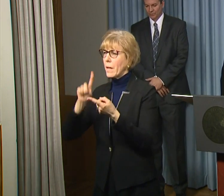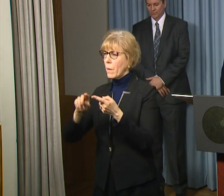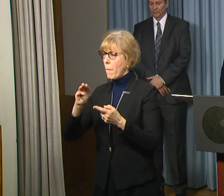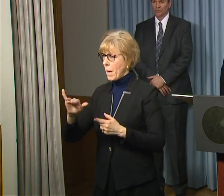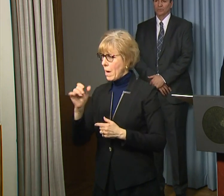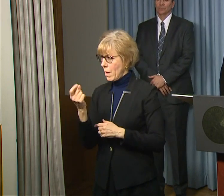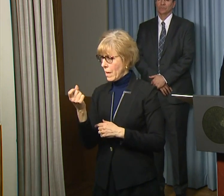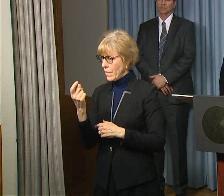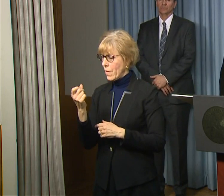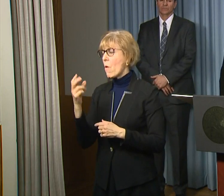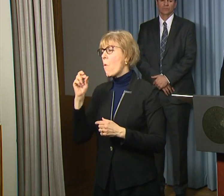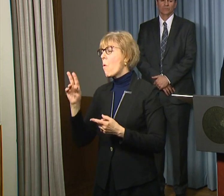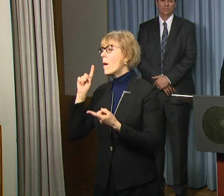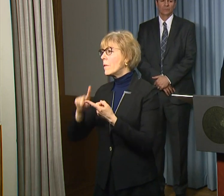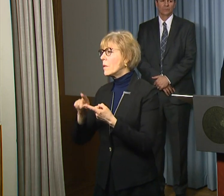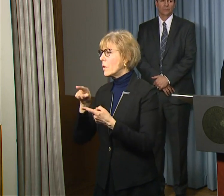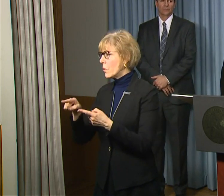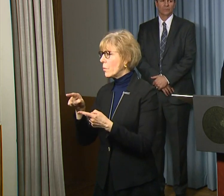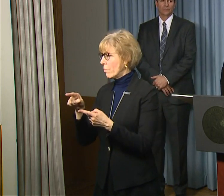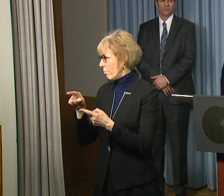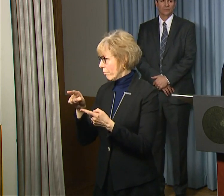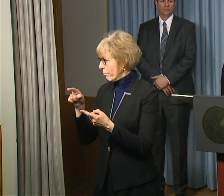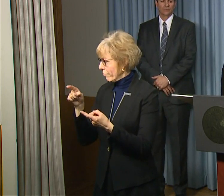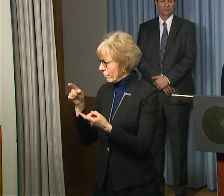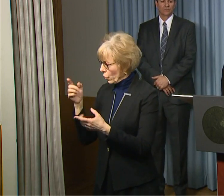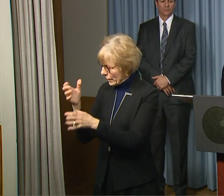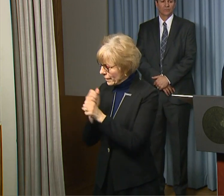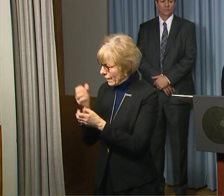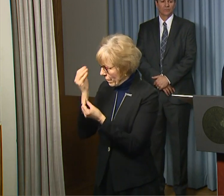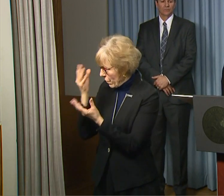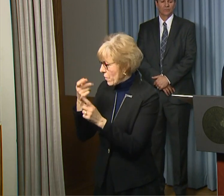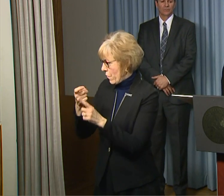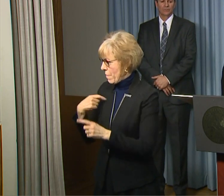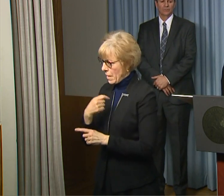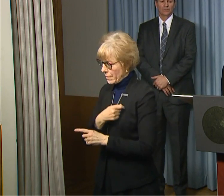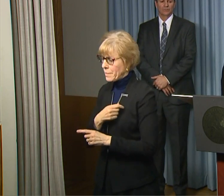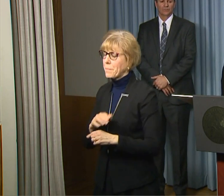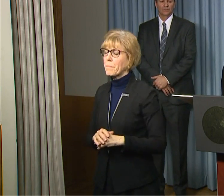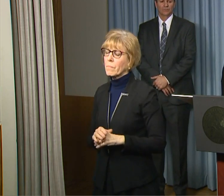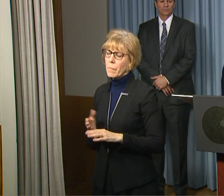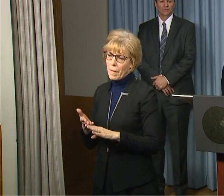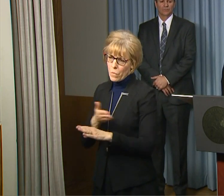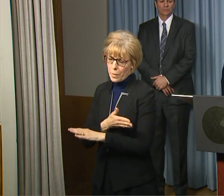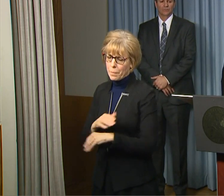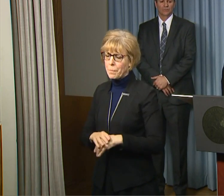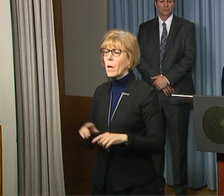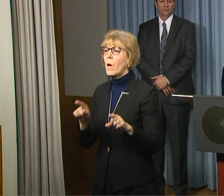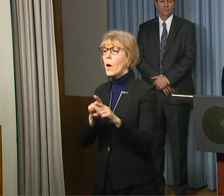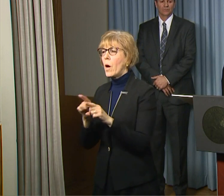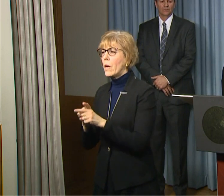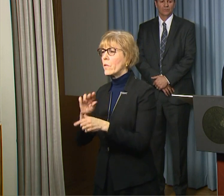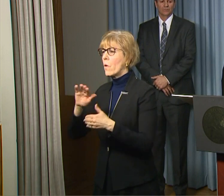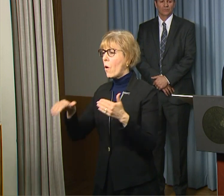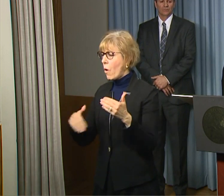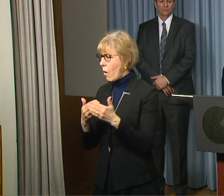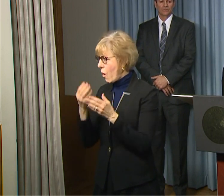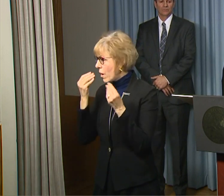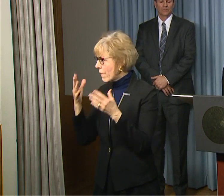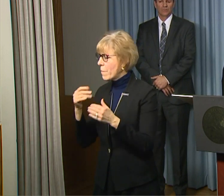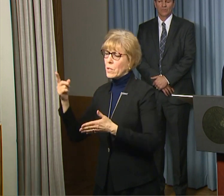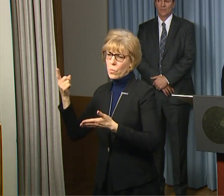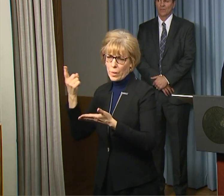11th or until you receive notice before then. The order also covers all of the closure announcements we